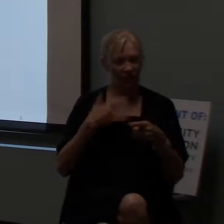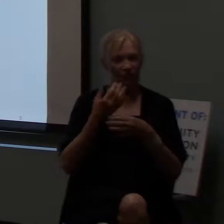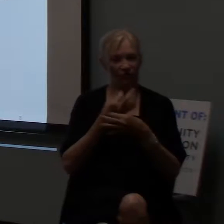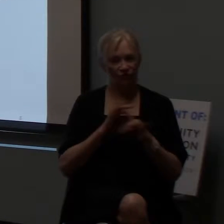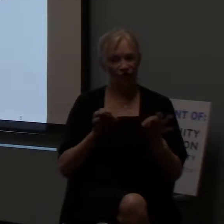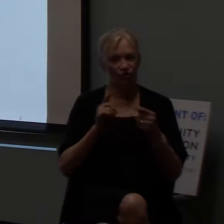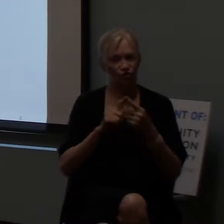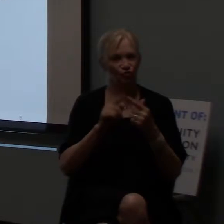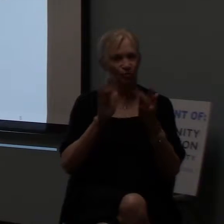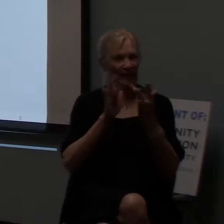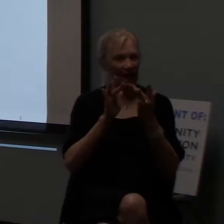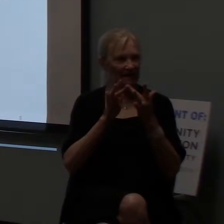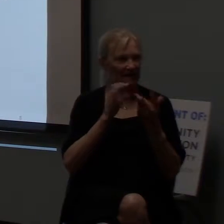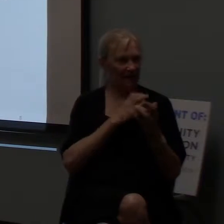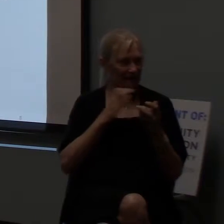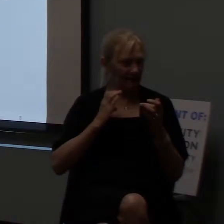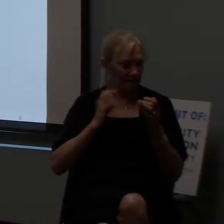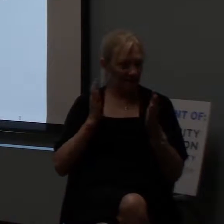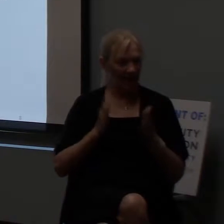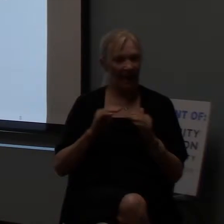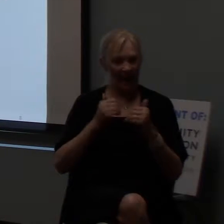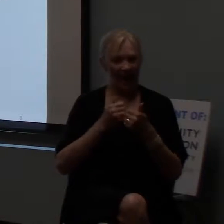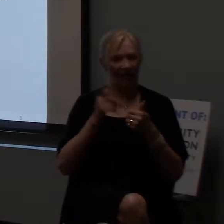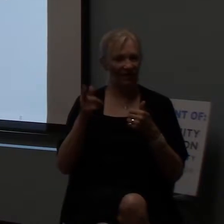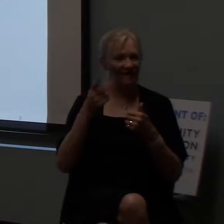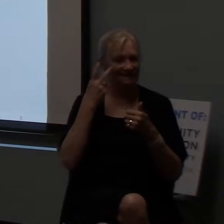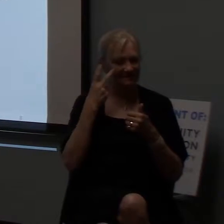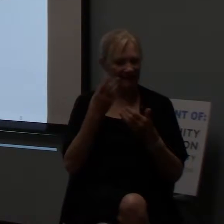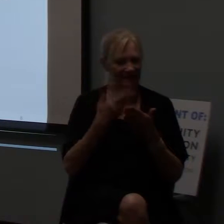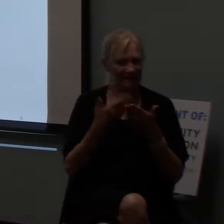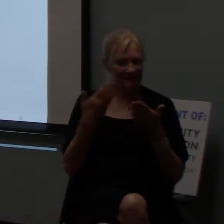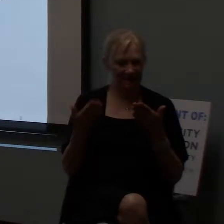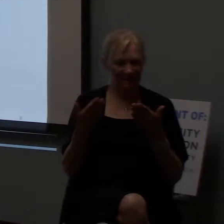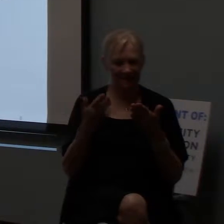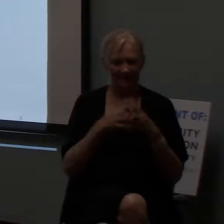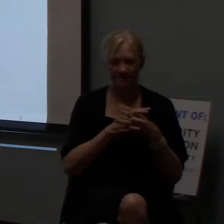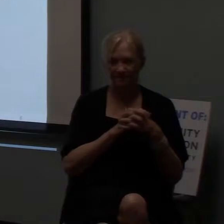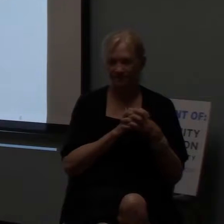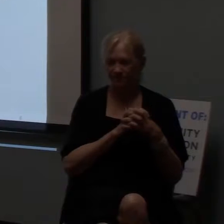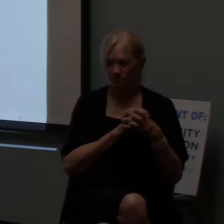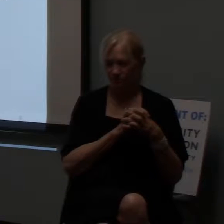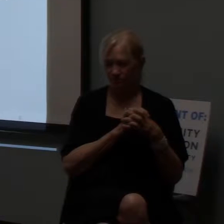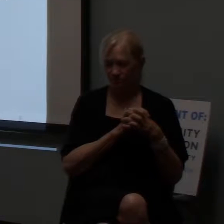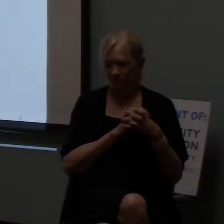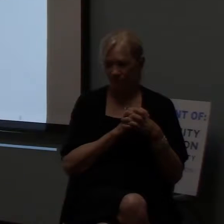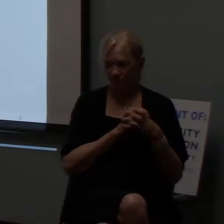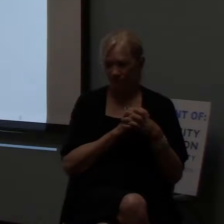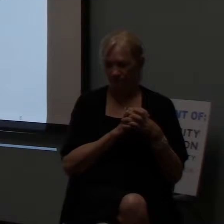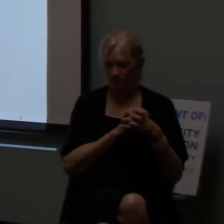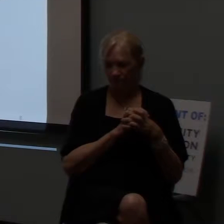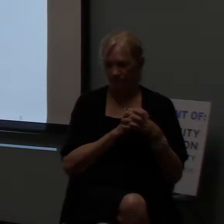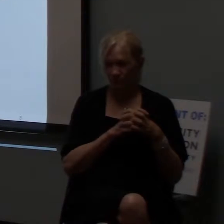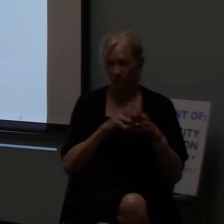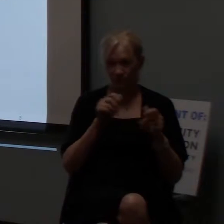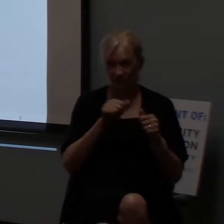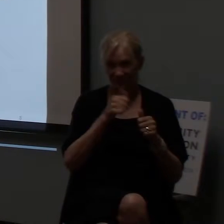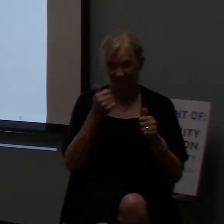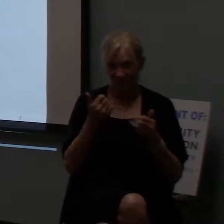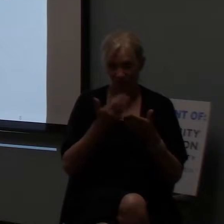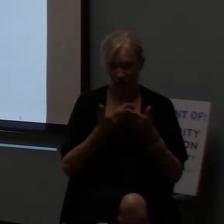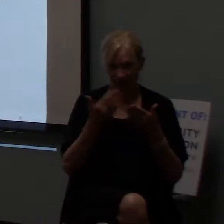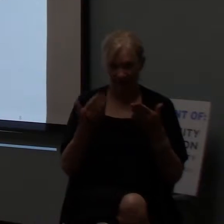contact a commissioner with how they can see from their perspective things ought to be happening. And then another thing to consider